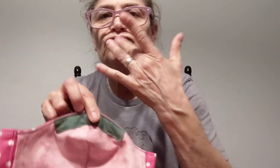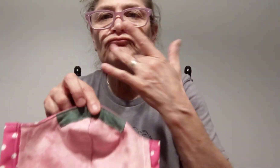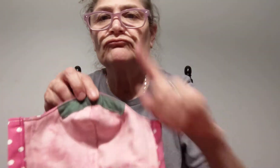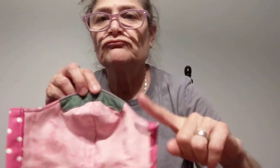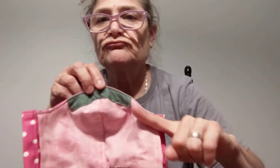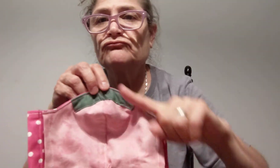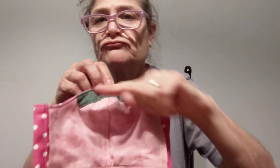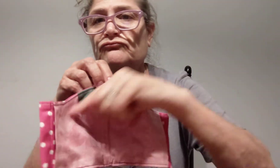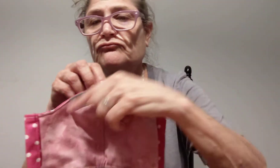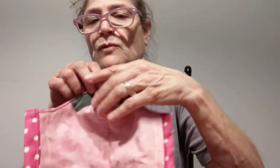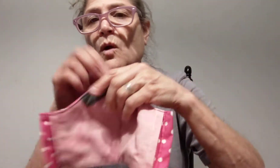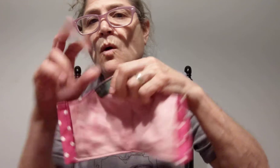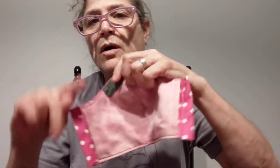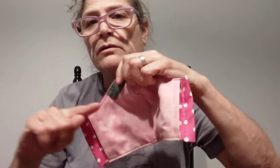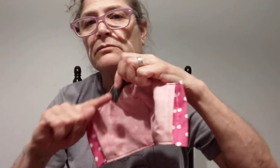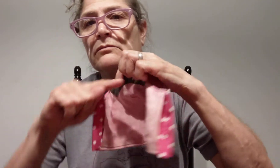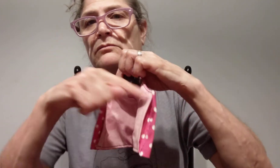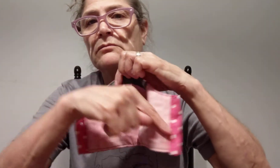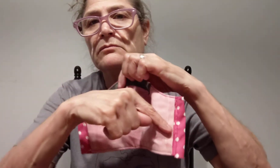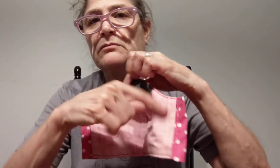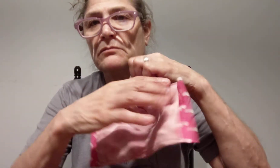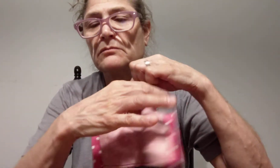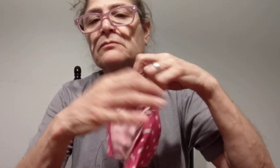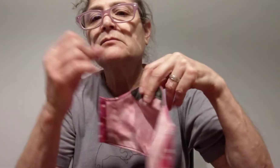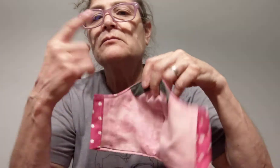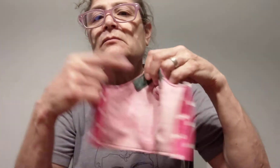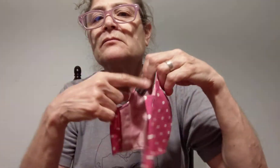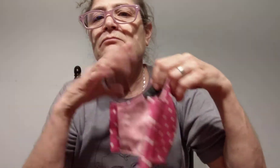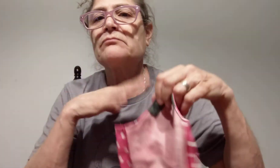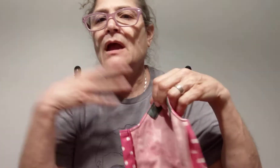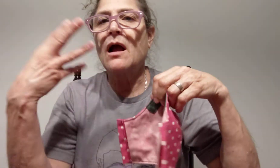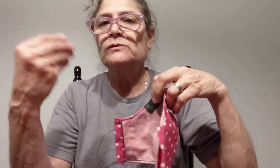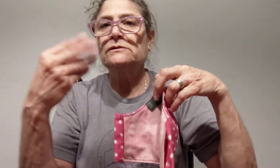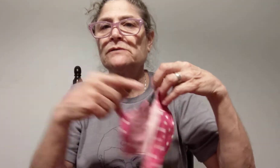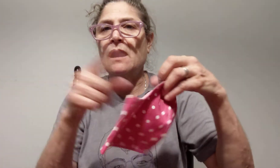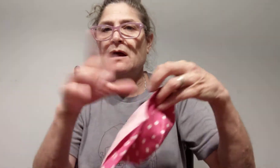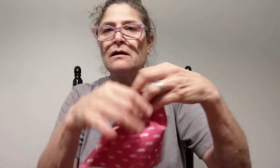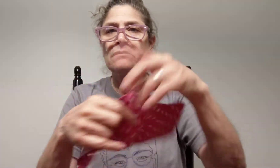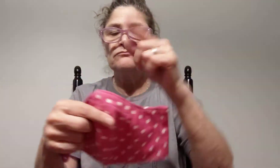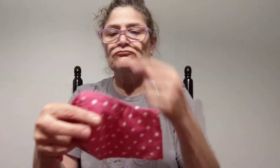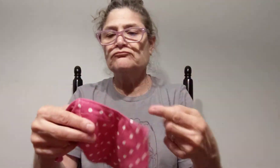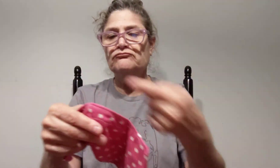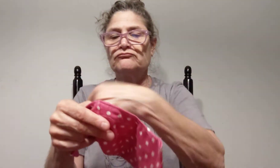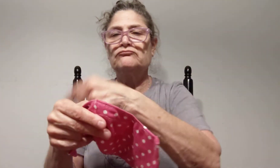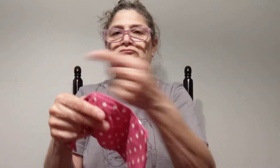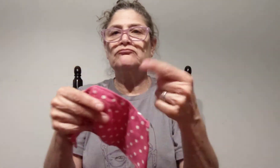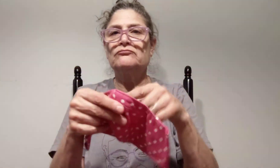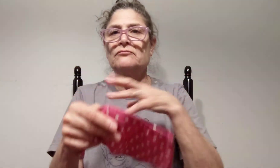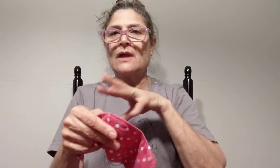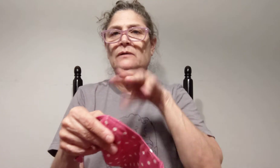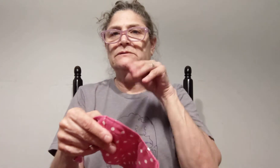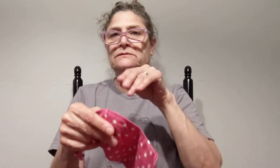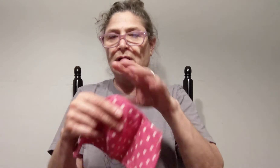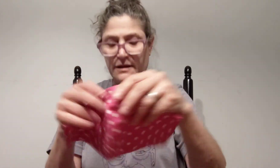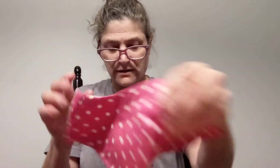Which desk is mine? Solve the case. Then you get a desk. They were like that about the house. Well, solve the case. Then